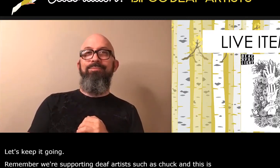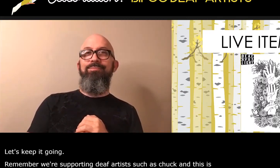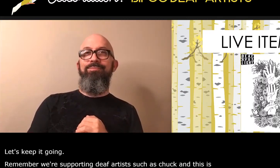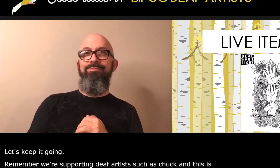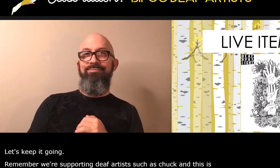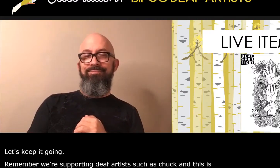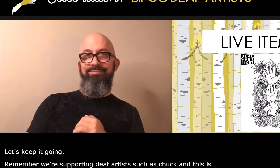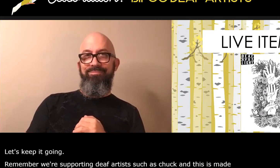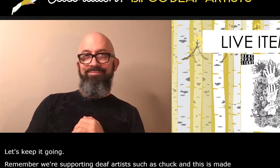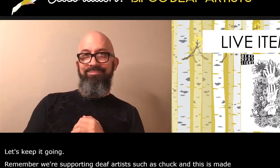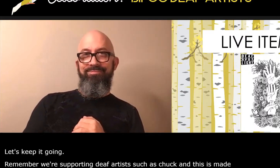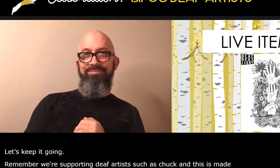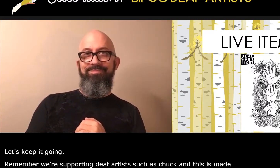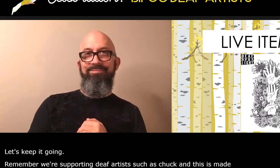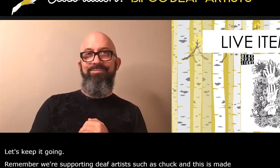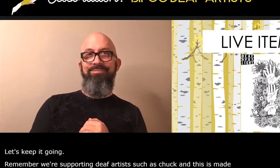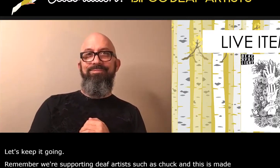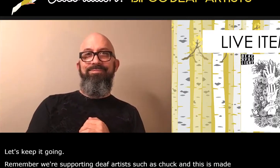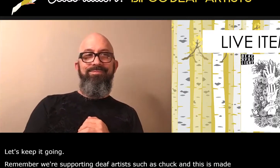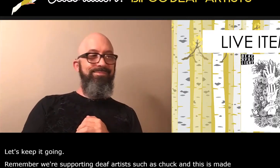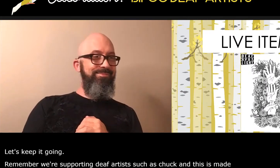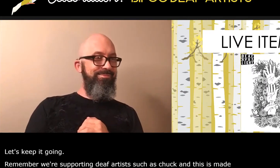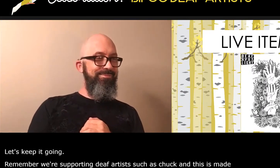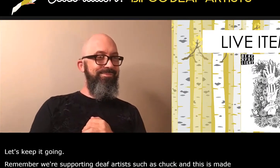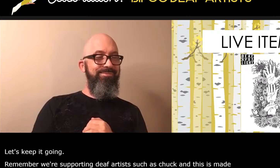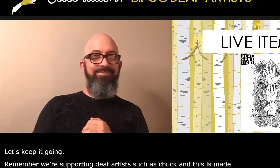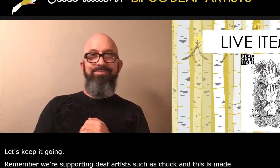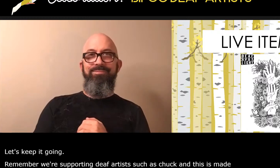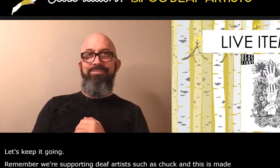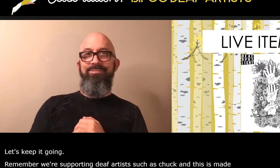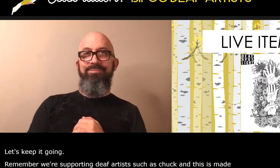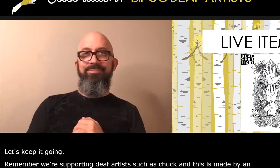Seeing if anyone's going to rise to this challenge.